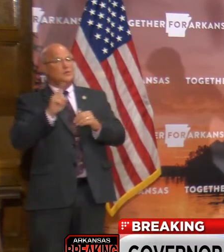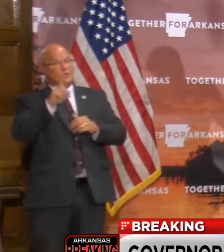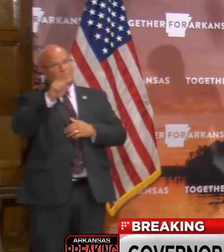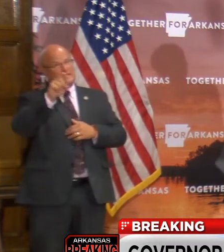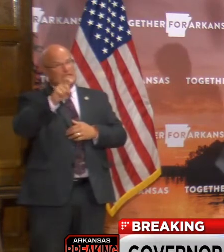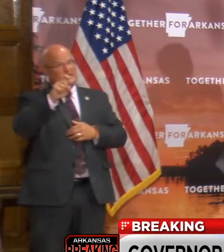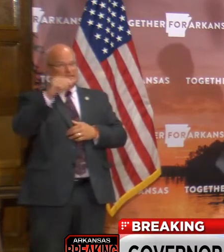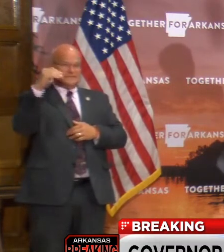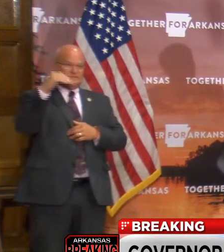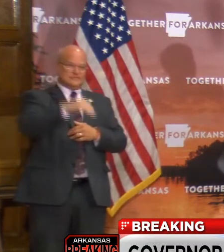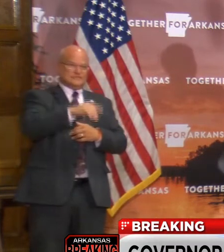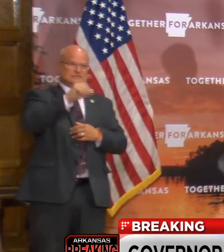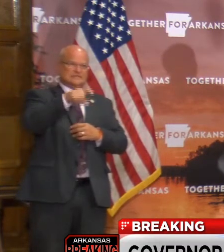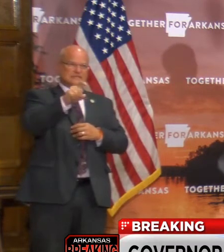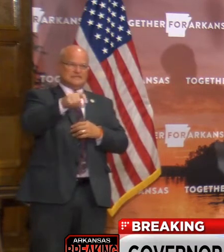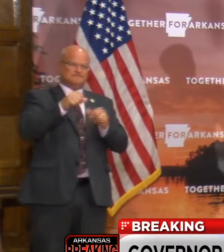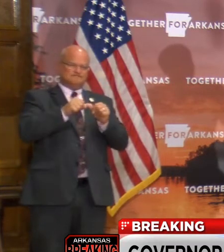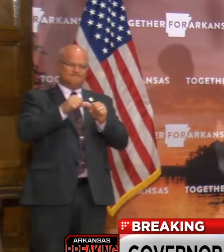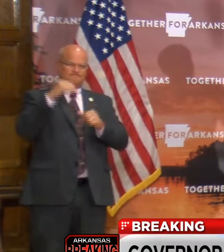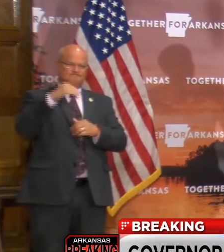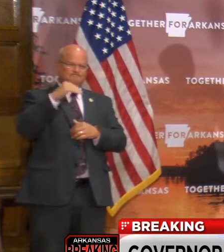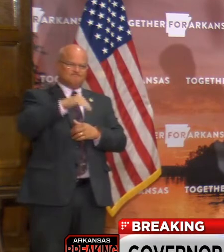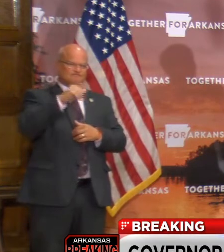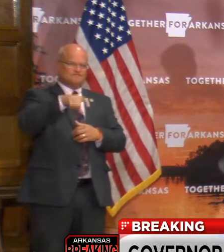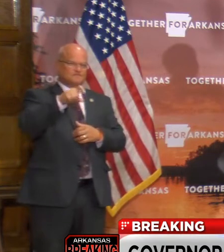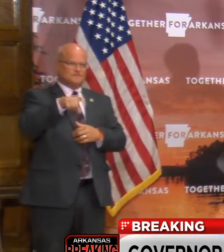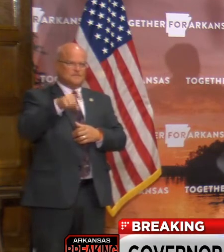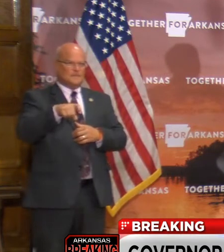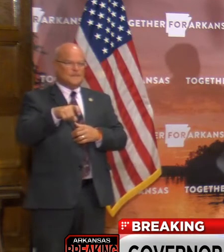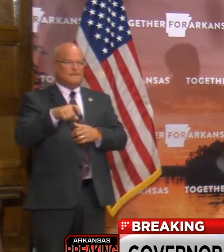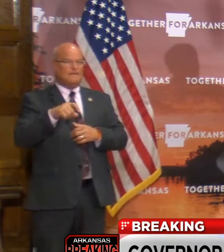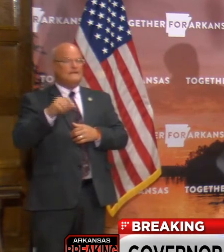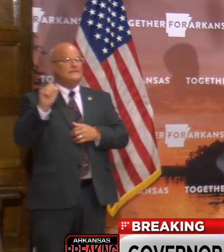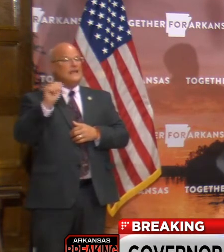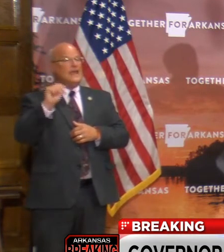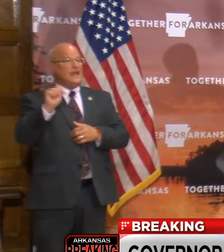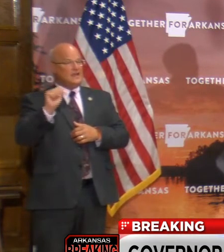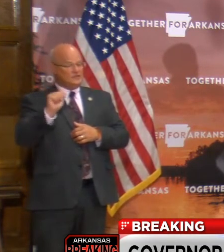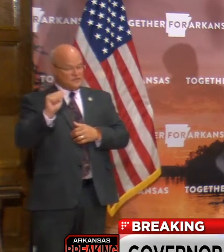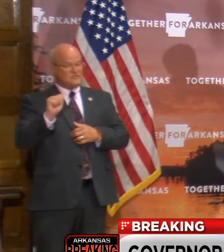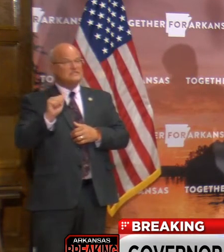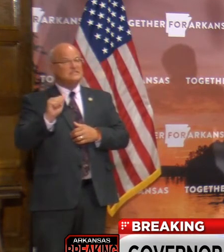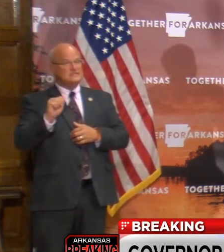need to go to continue down. The rolling average looks